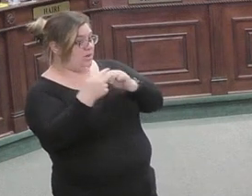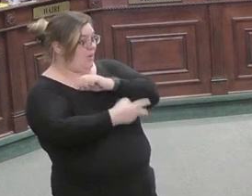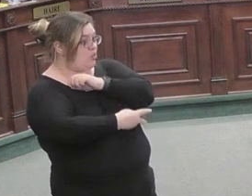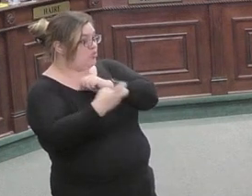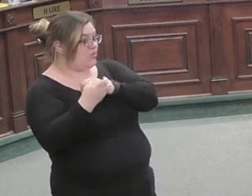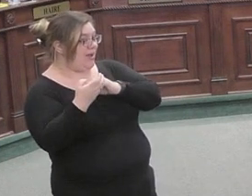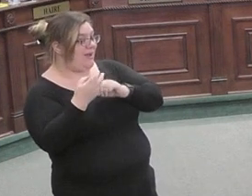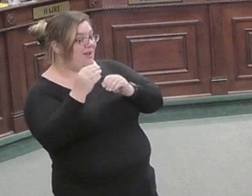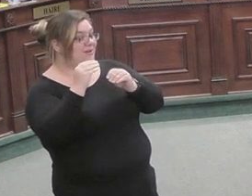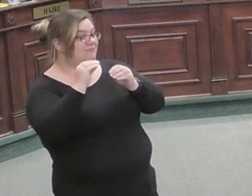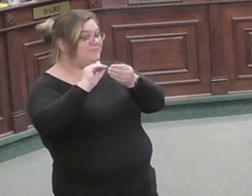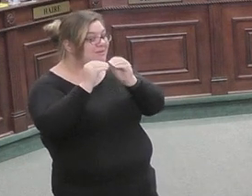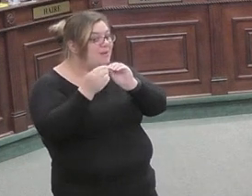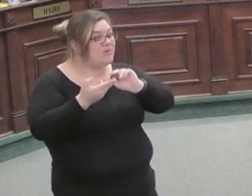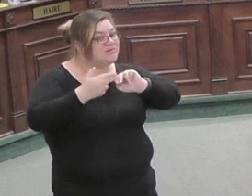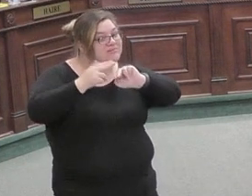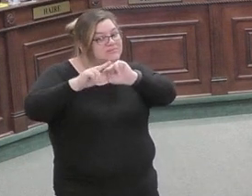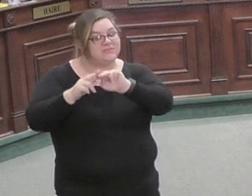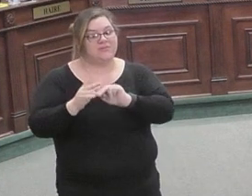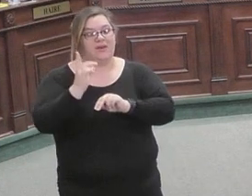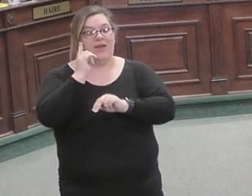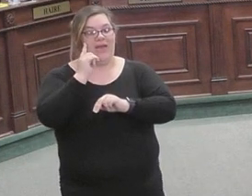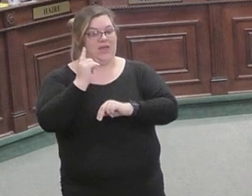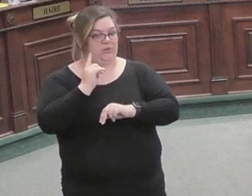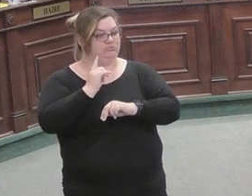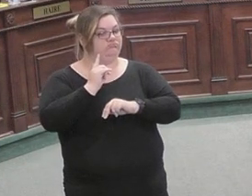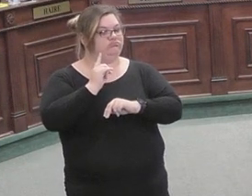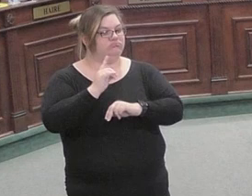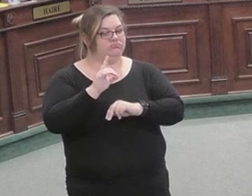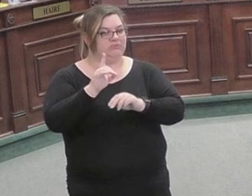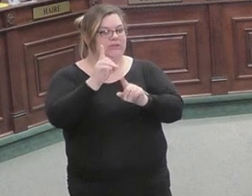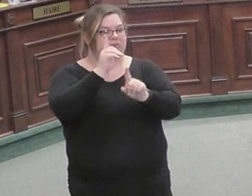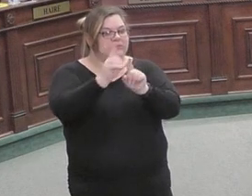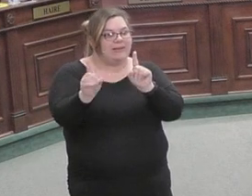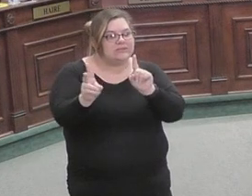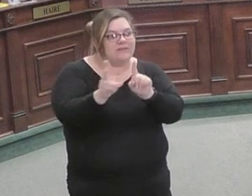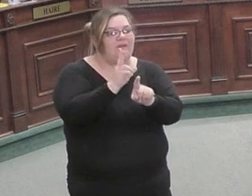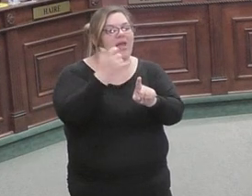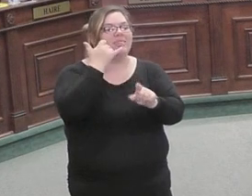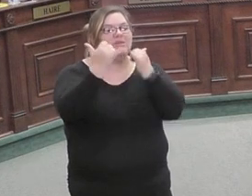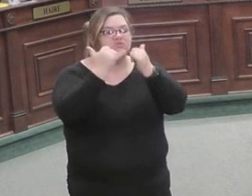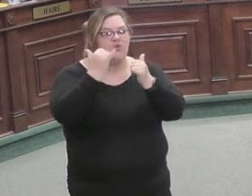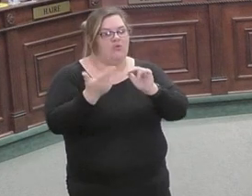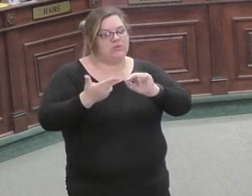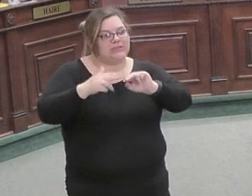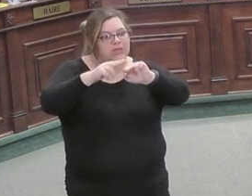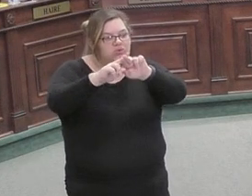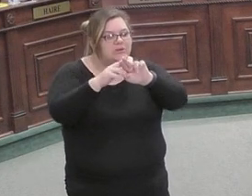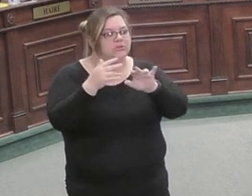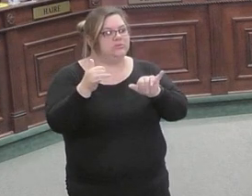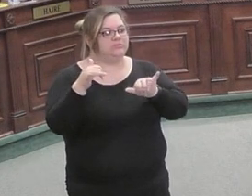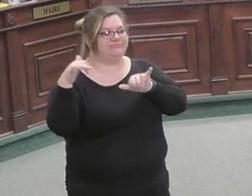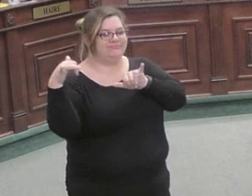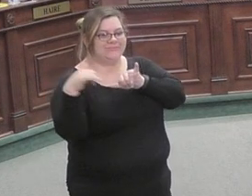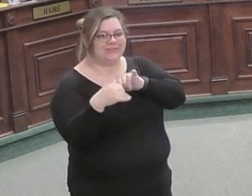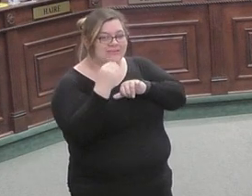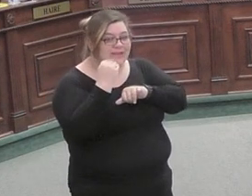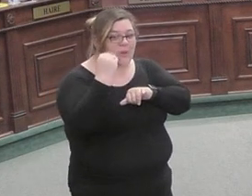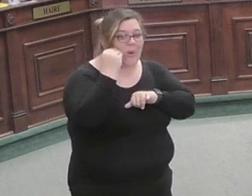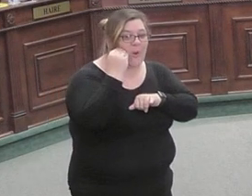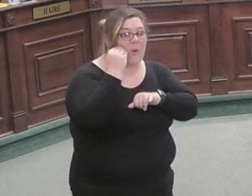all? I know I've heard of, like, domestic violence calls going up. Say there's someone at home and they're in this huge fight. I